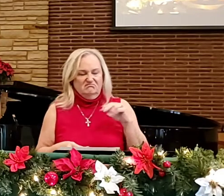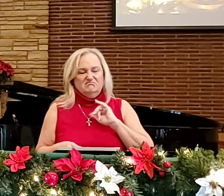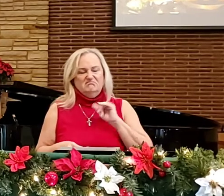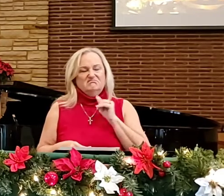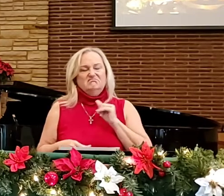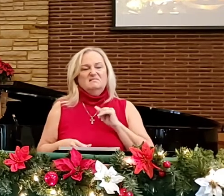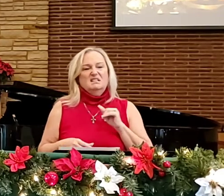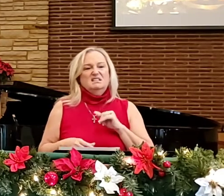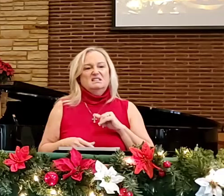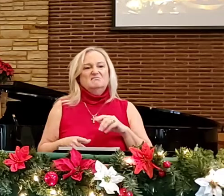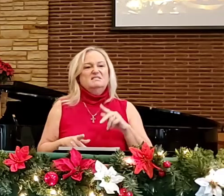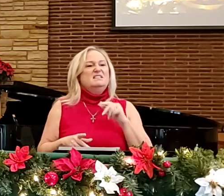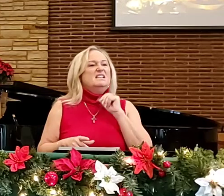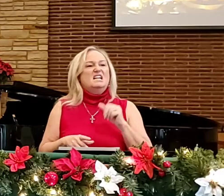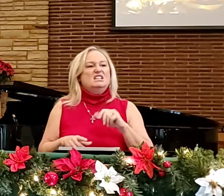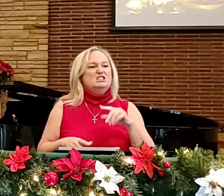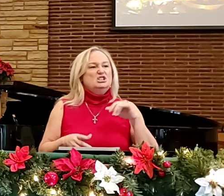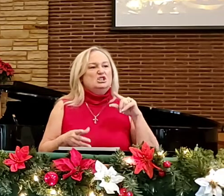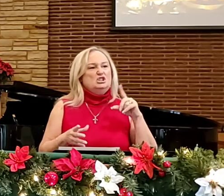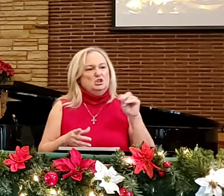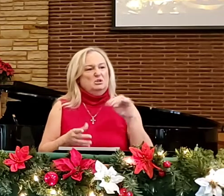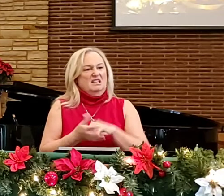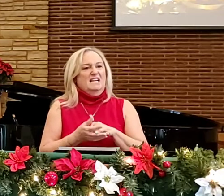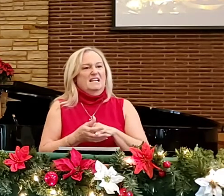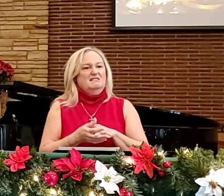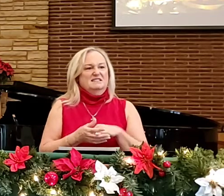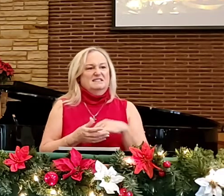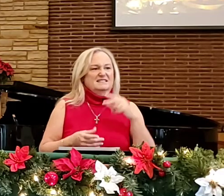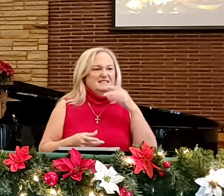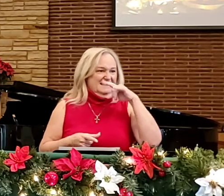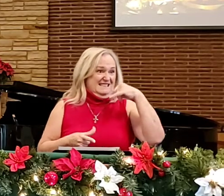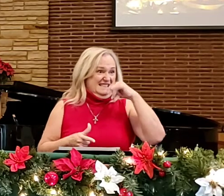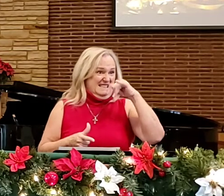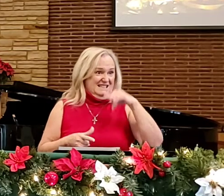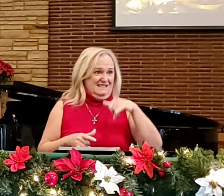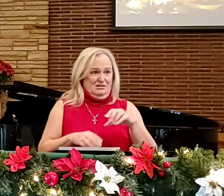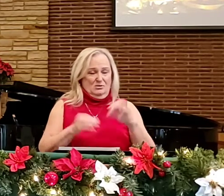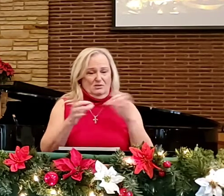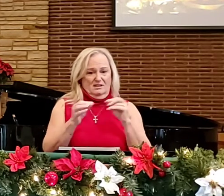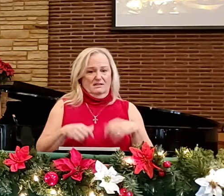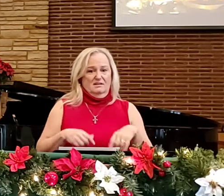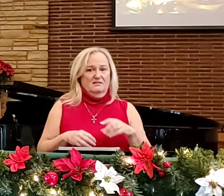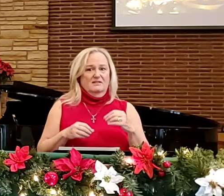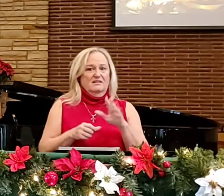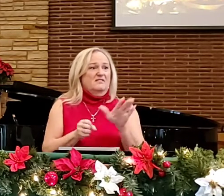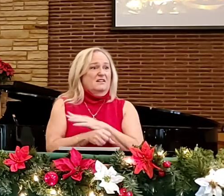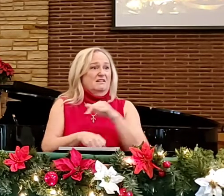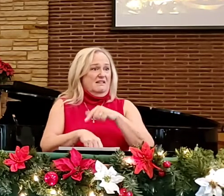going to resist that cheesy effort to fill time with a preacher story.